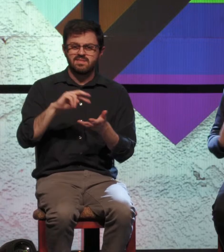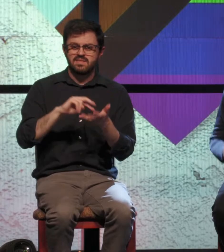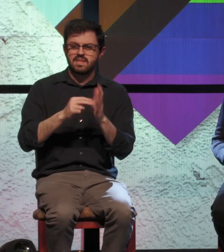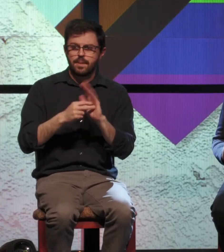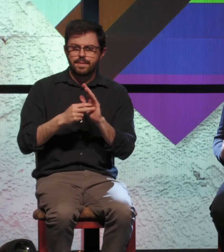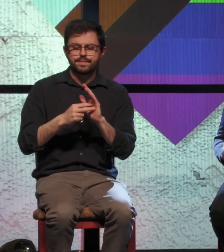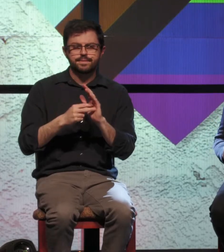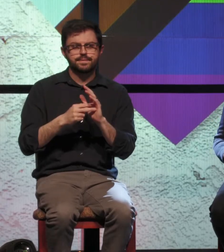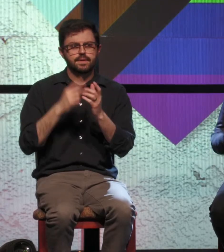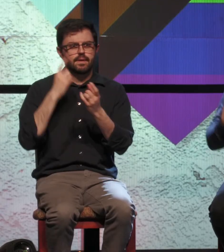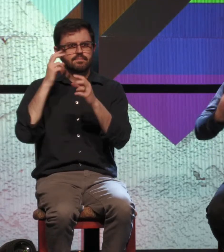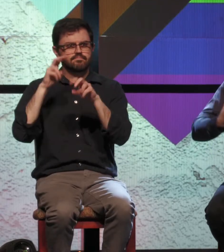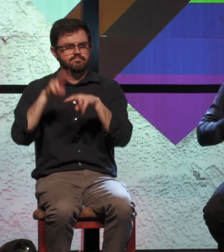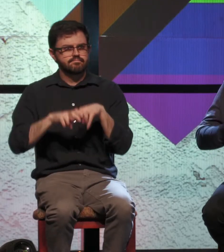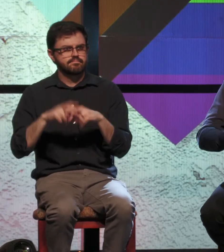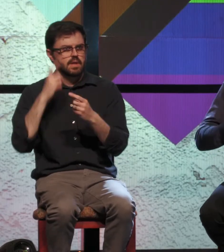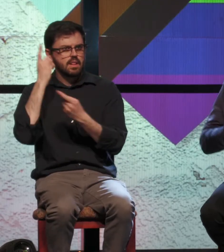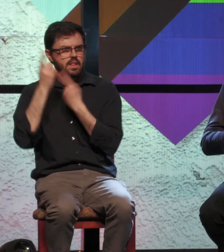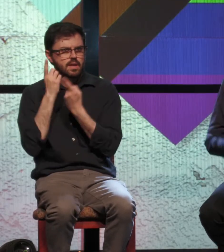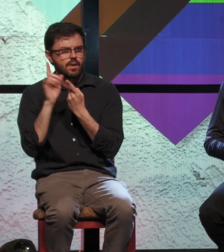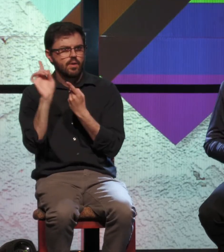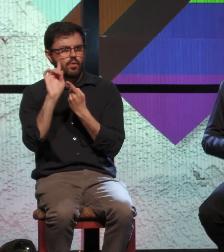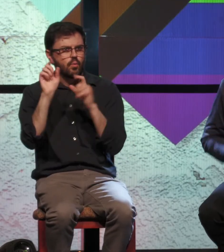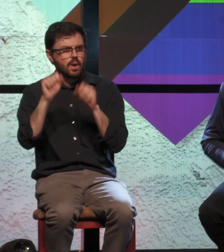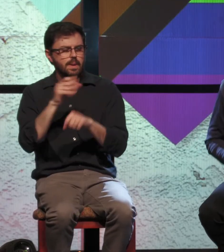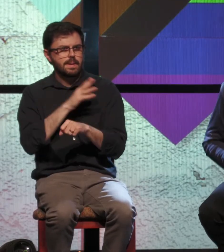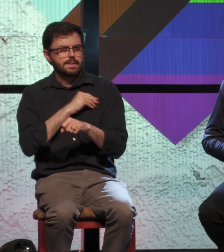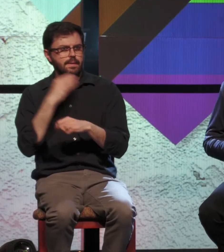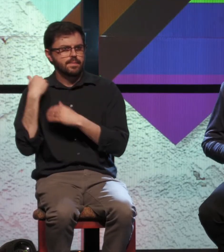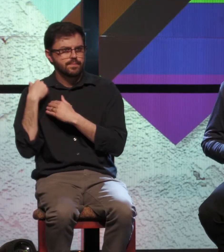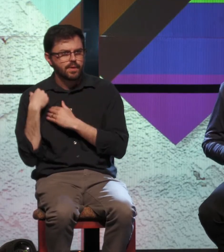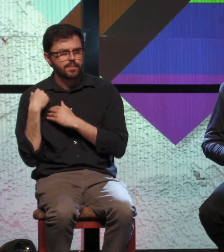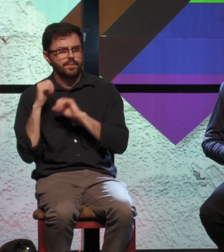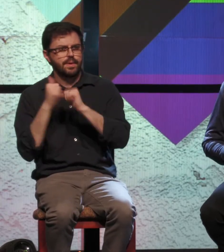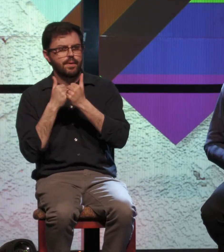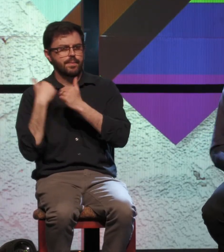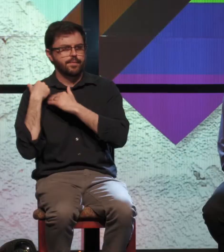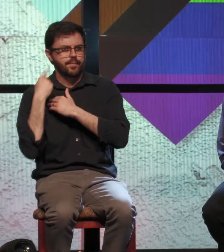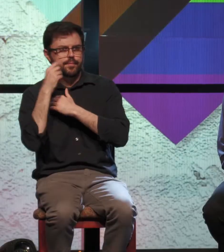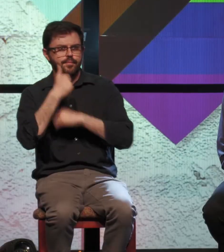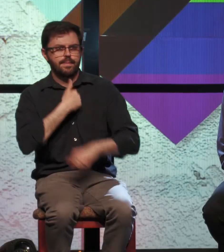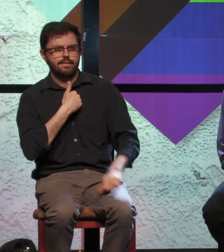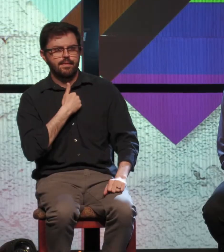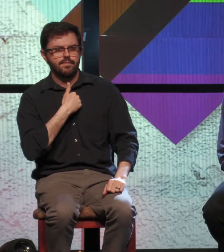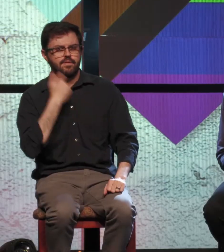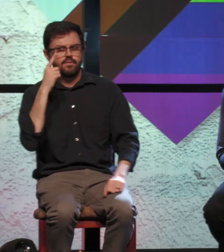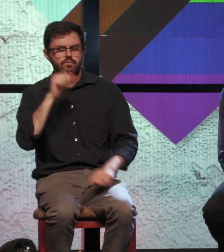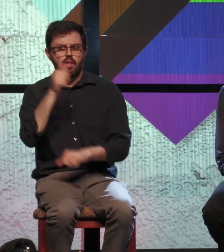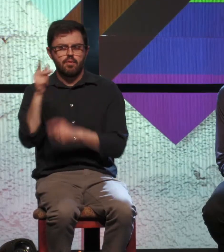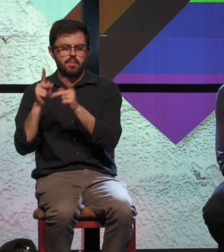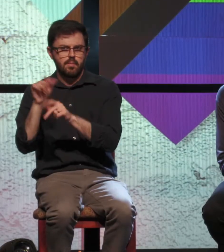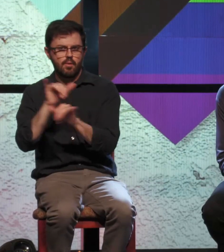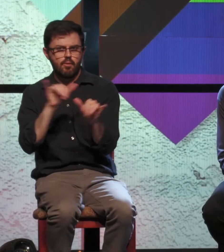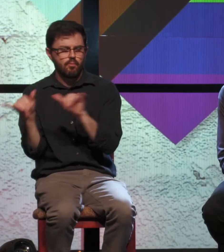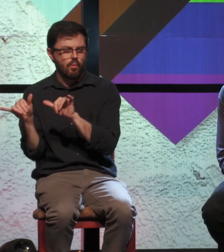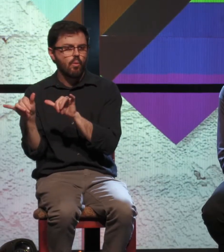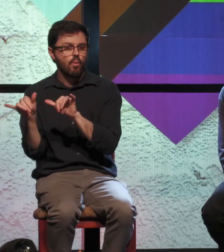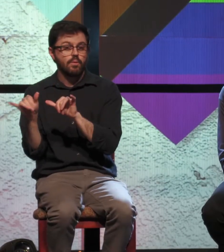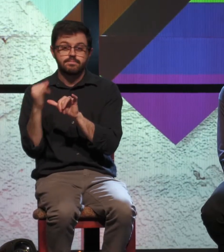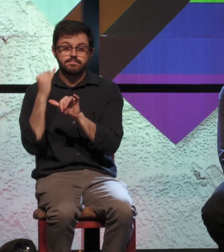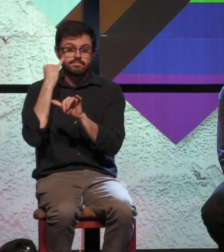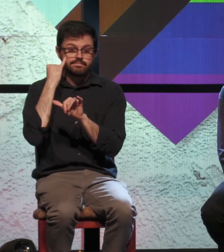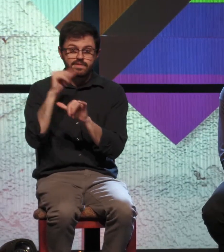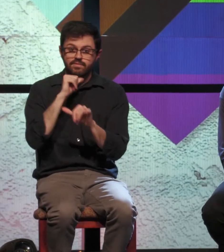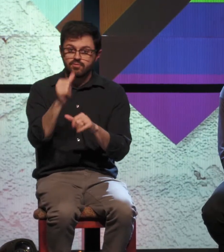take responsibility? Where can I be responsible for myself and for others? And here's the thing, if you don't work to